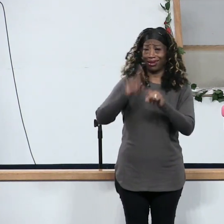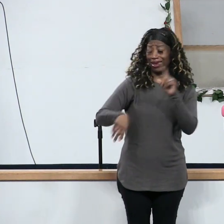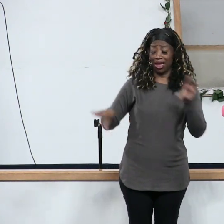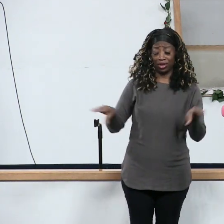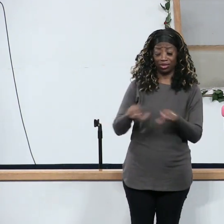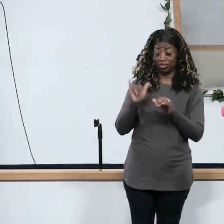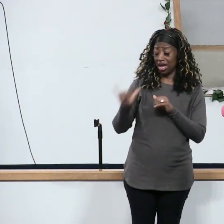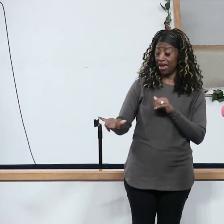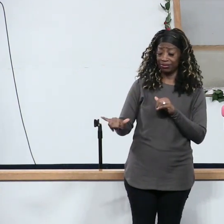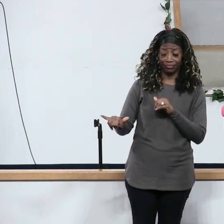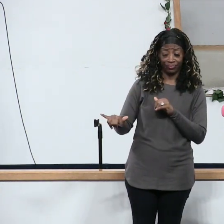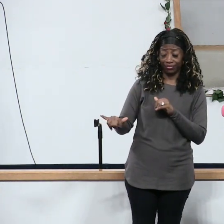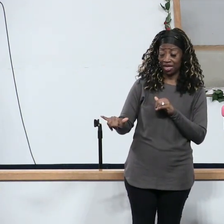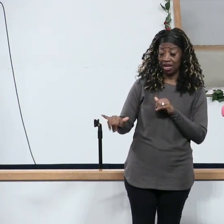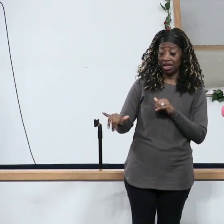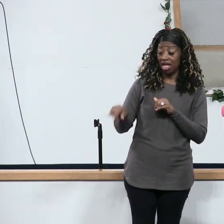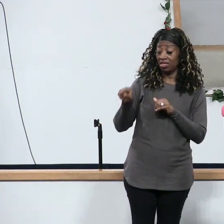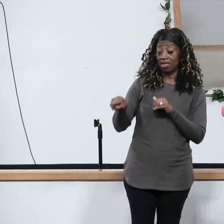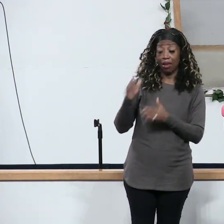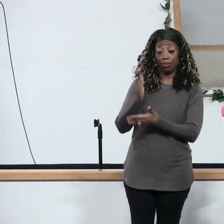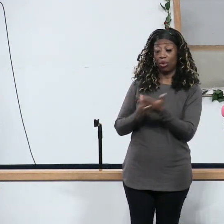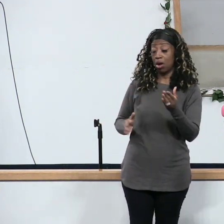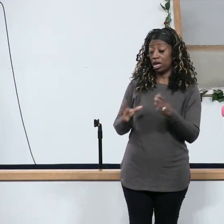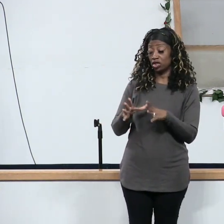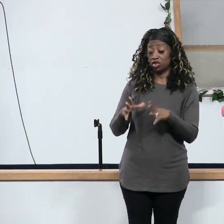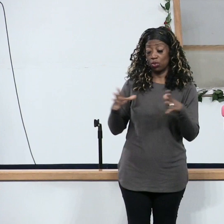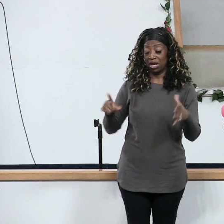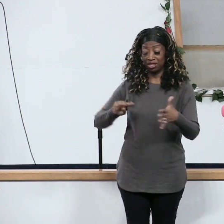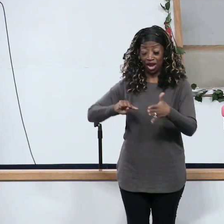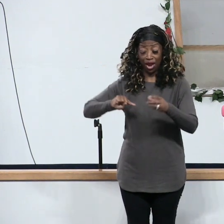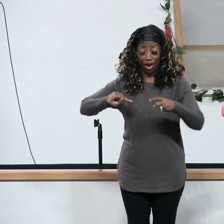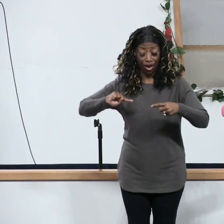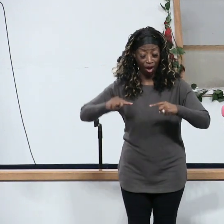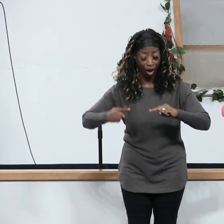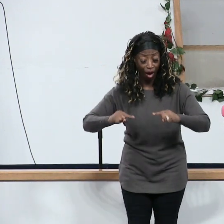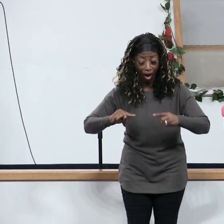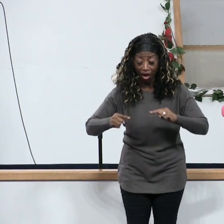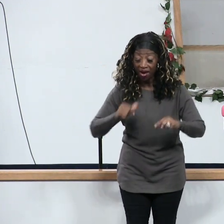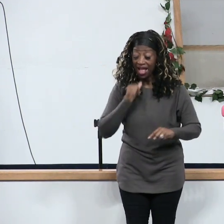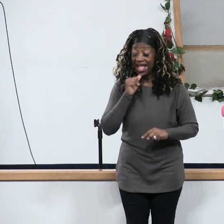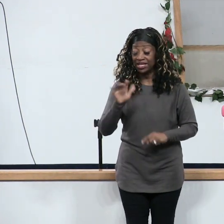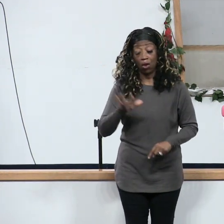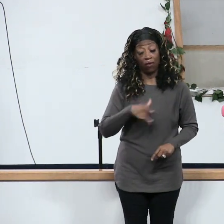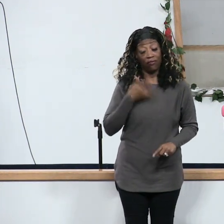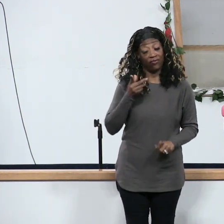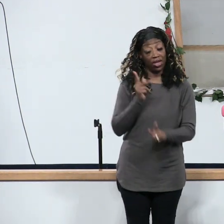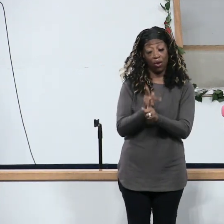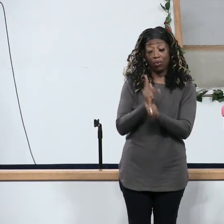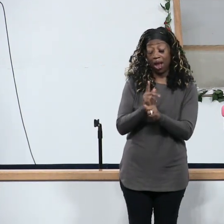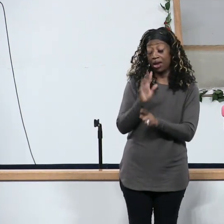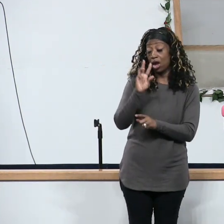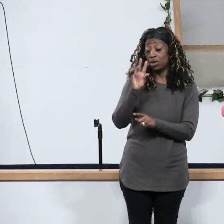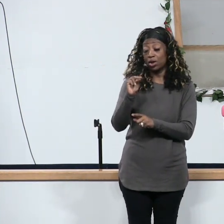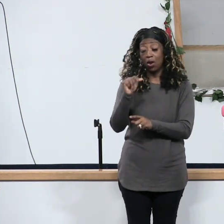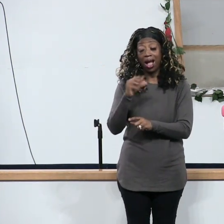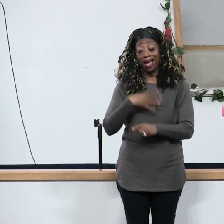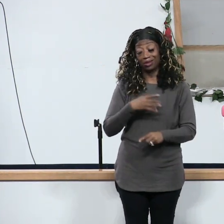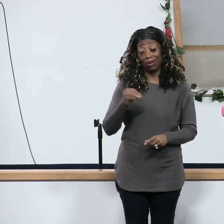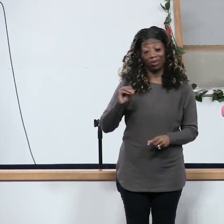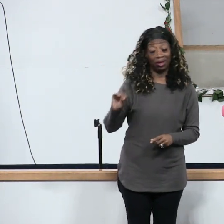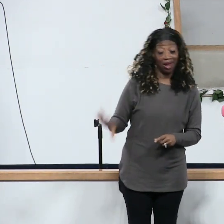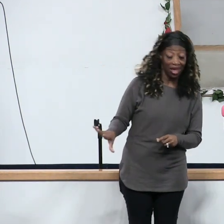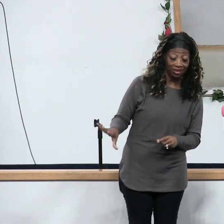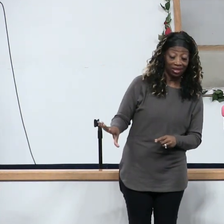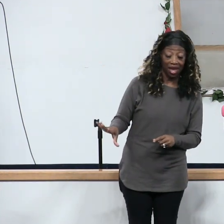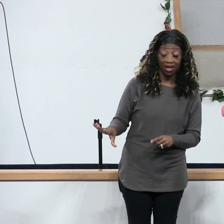Jesus, because that part is too much. That hurt too much. That don't feel right. No, I don't like that. I